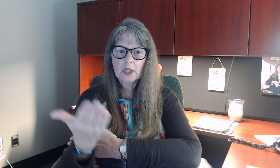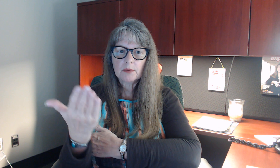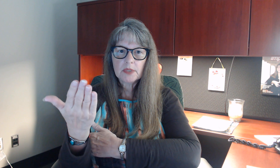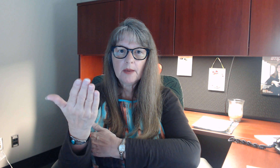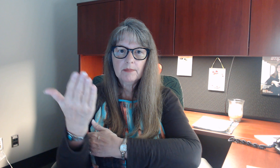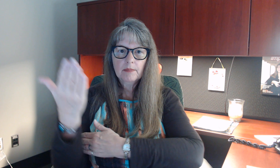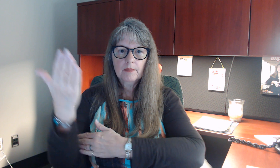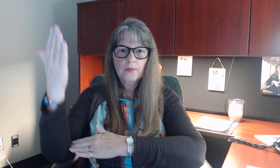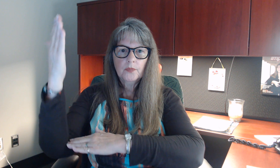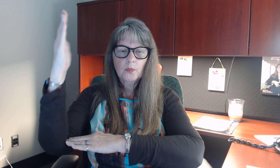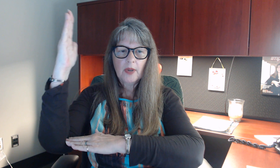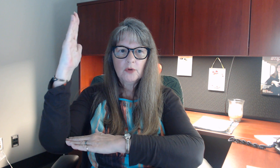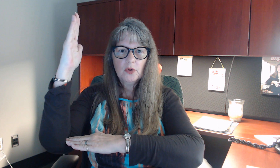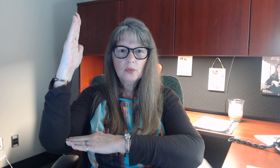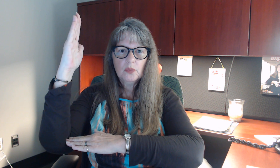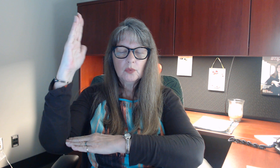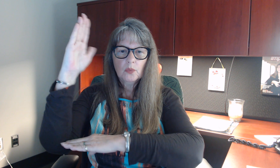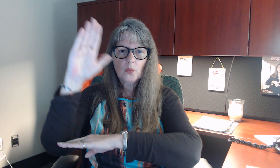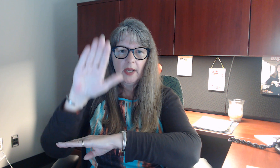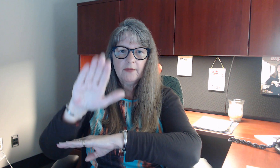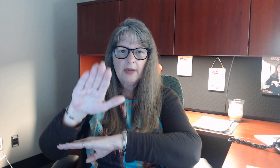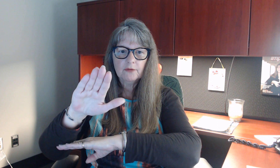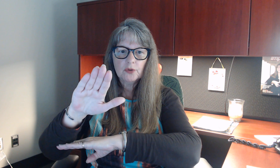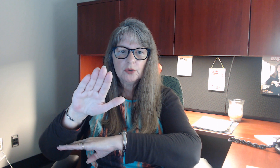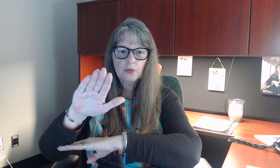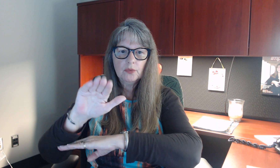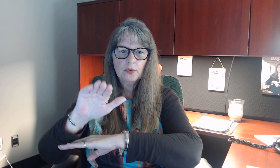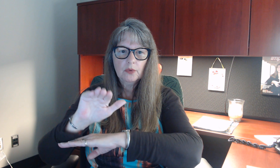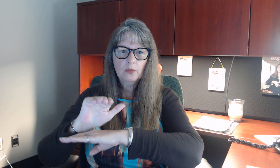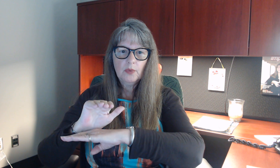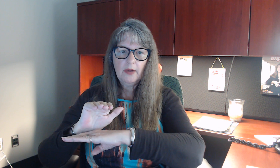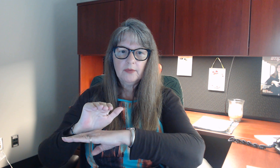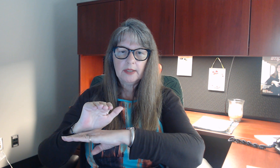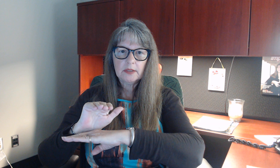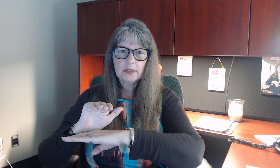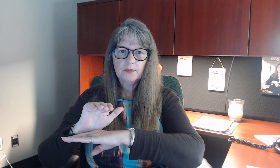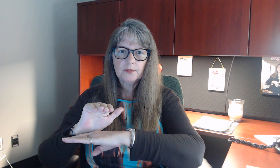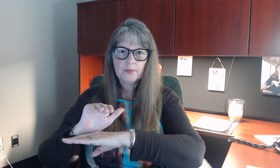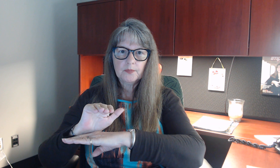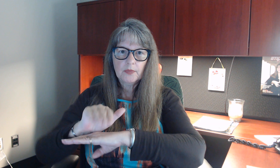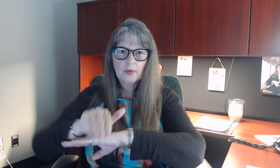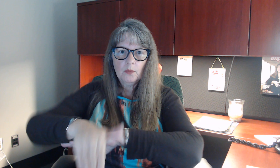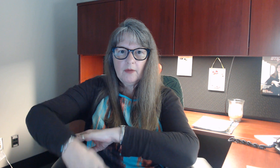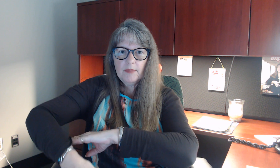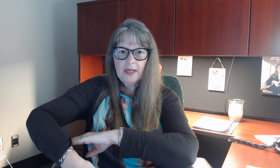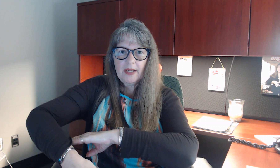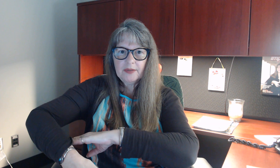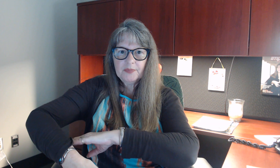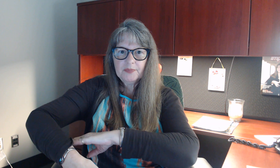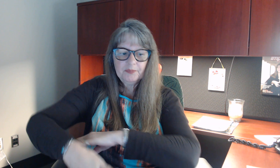comes up. We have noon, we have afternoon, we have night, we have midnight.